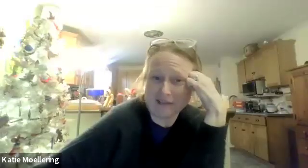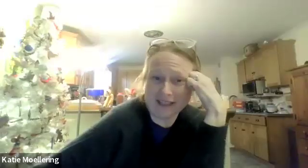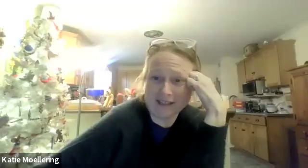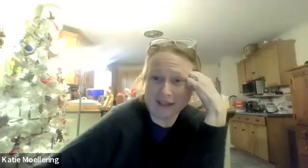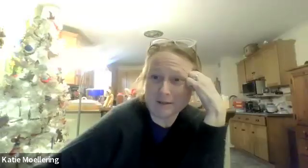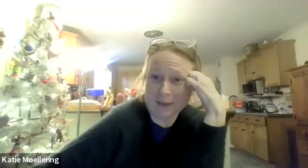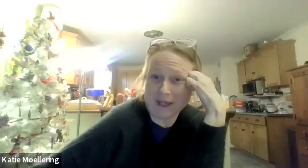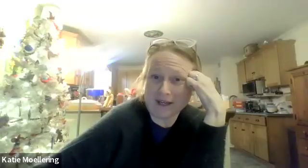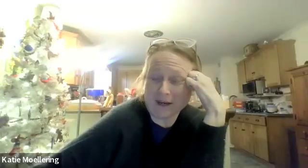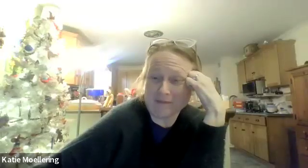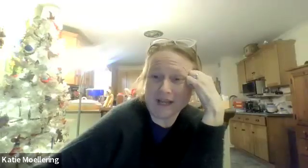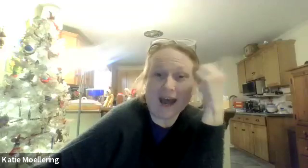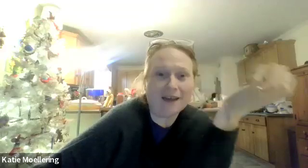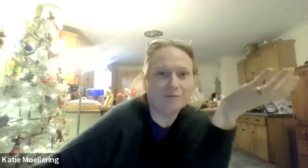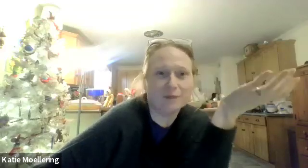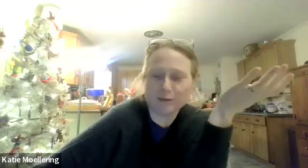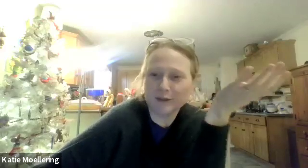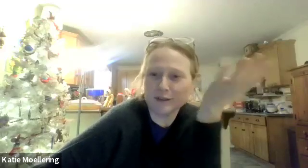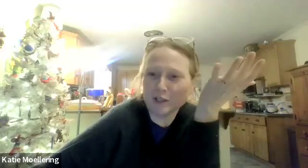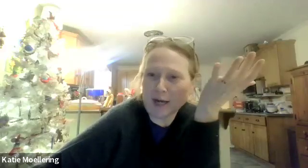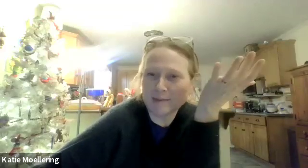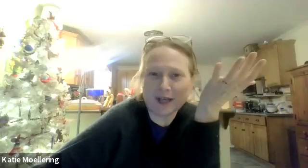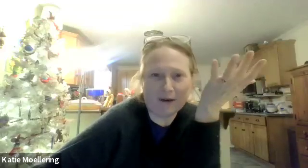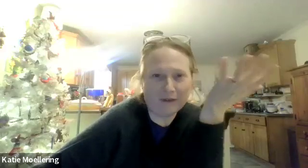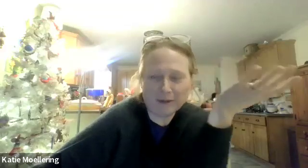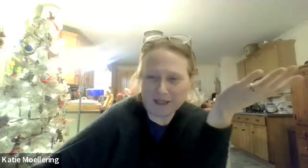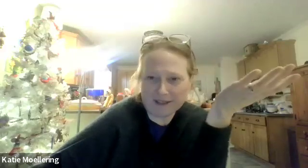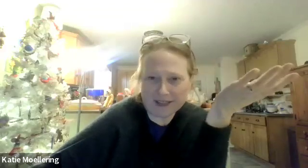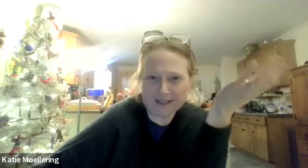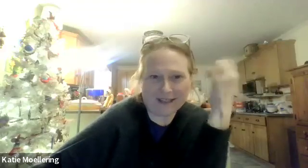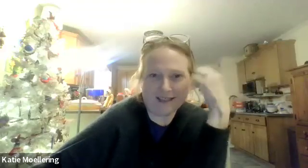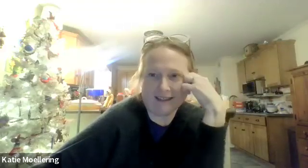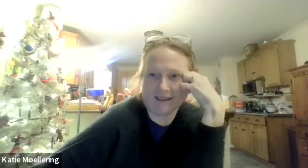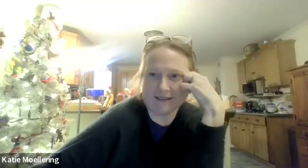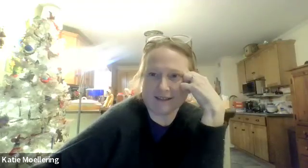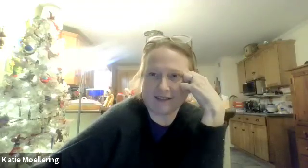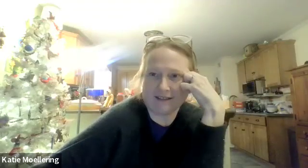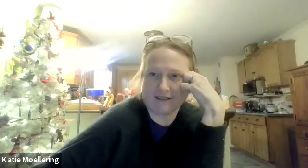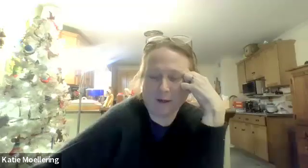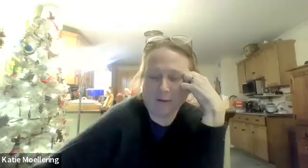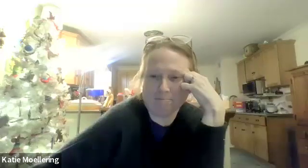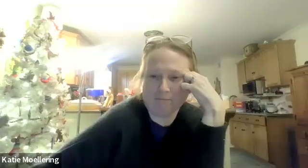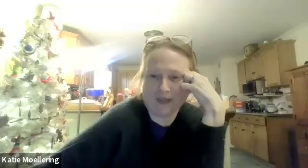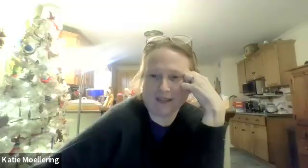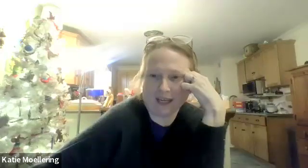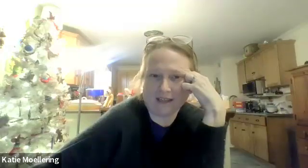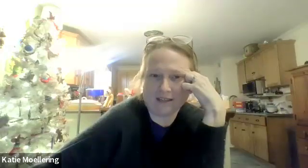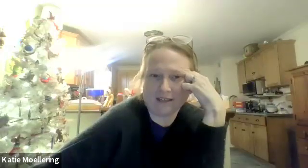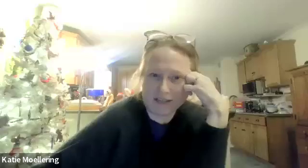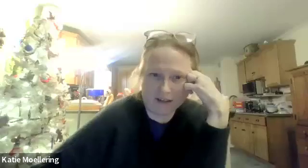of anything else, but yeah, I was thrilled to do shapes. So if anybody else has anything else that they think, gee, I'd love